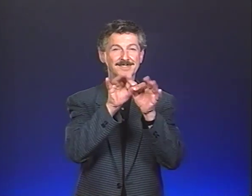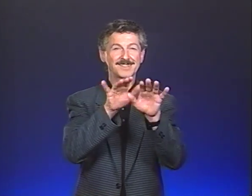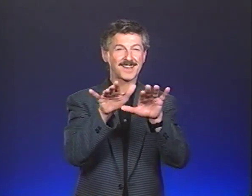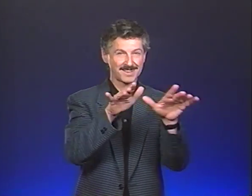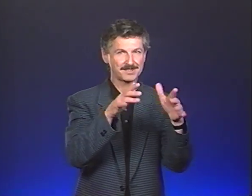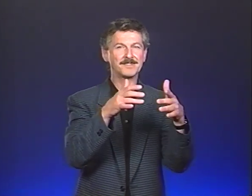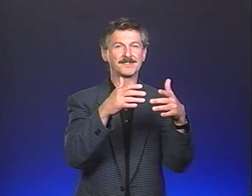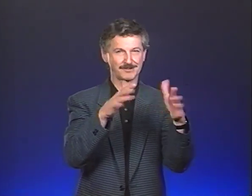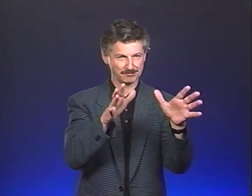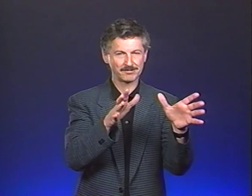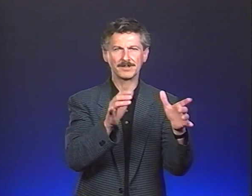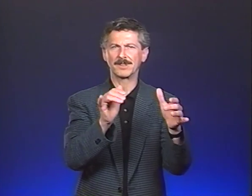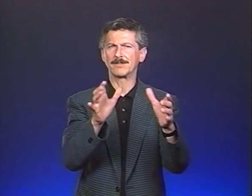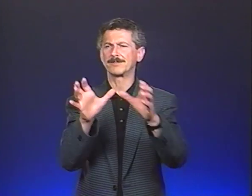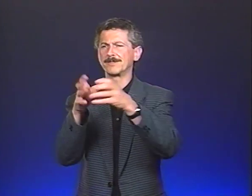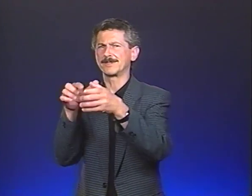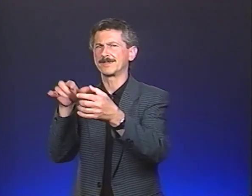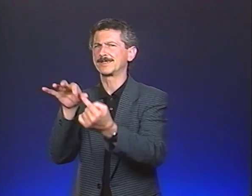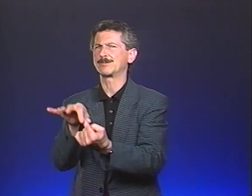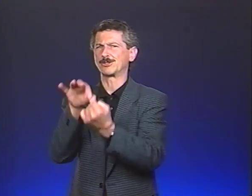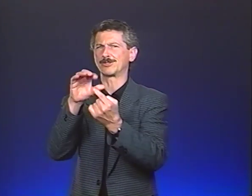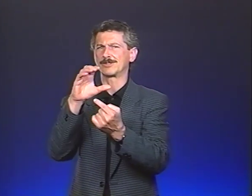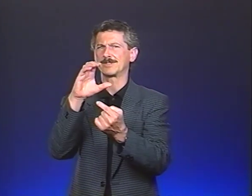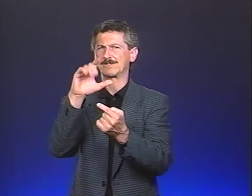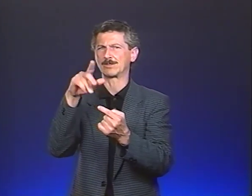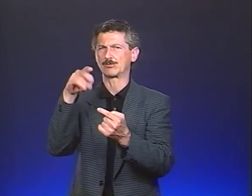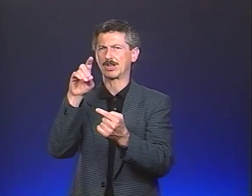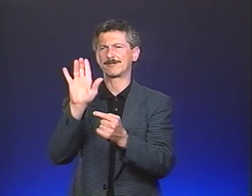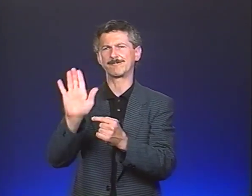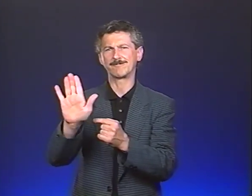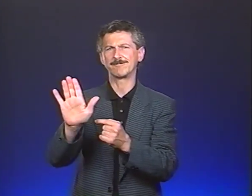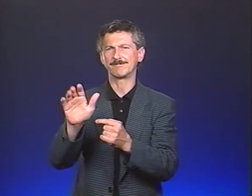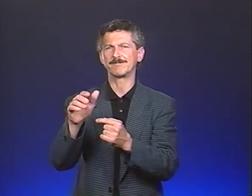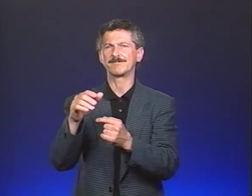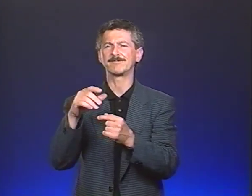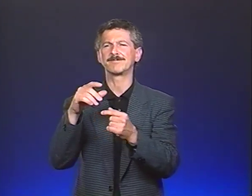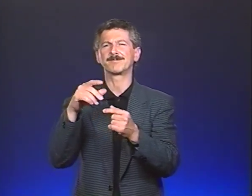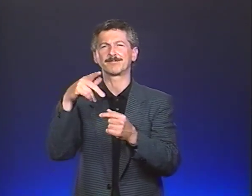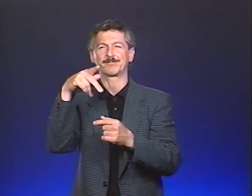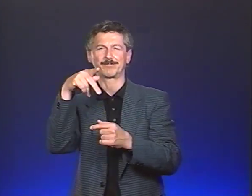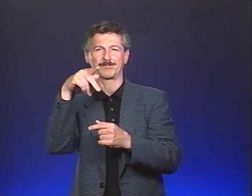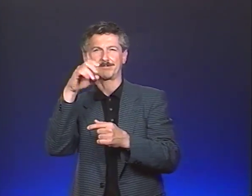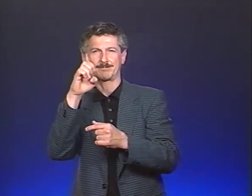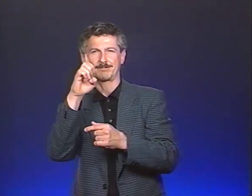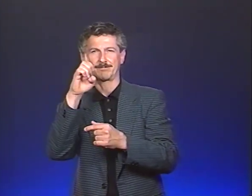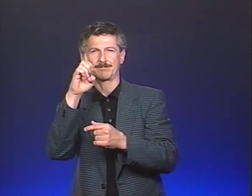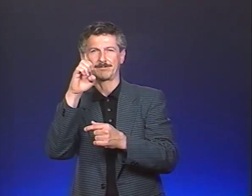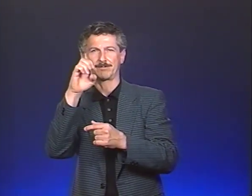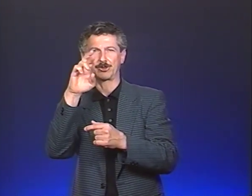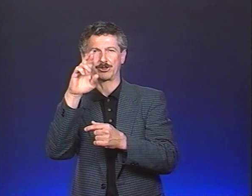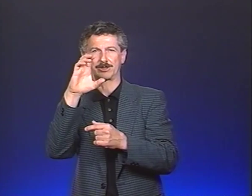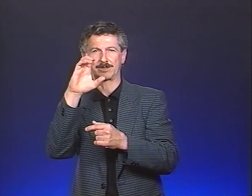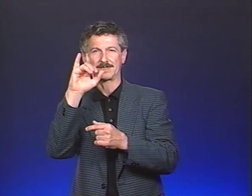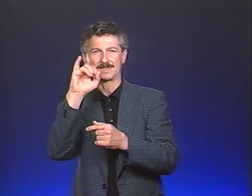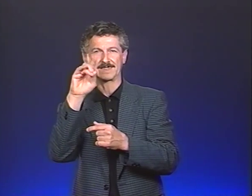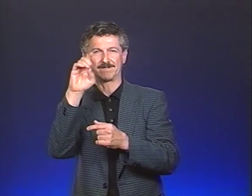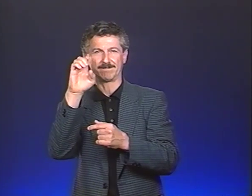Although we've discussed classifier predicates in a previous unit, there's a special category of classifier predicates, which are